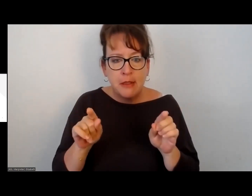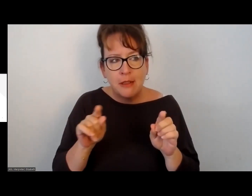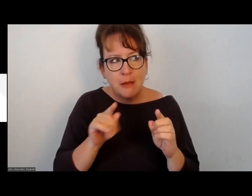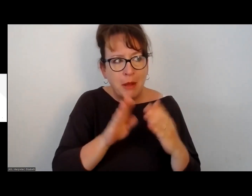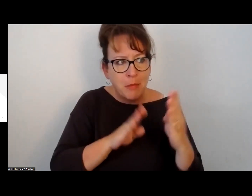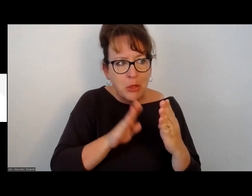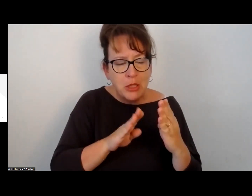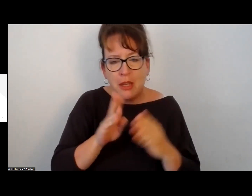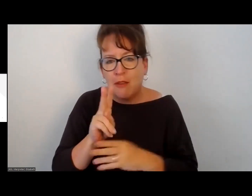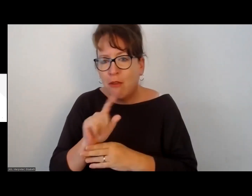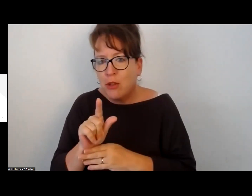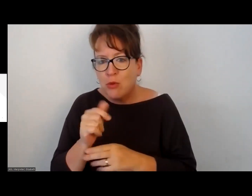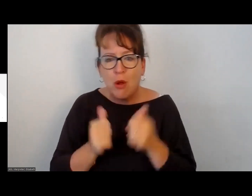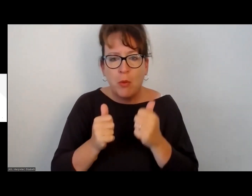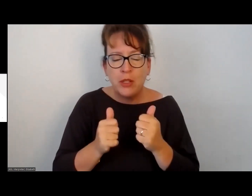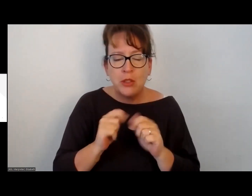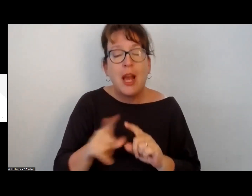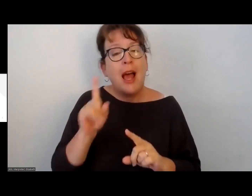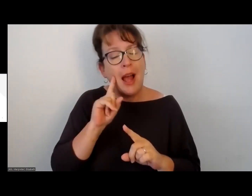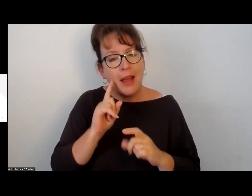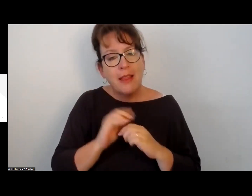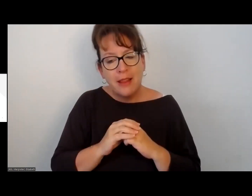So I think